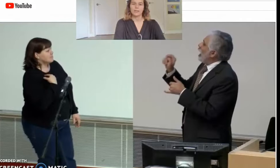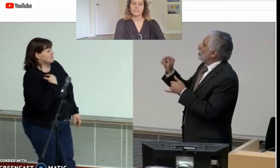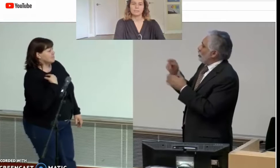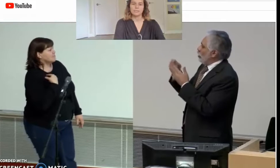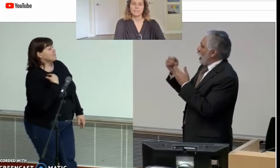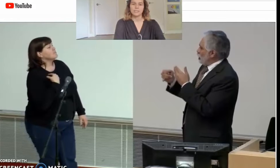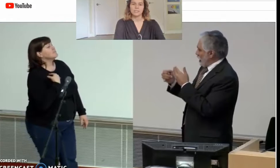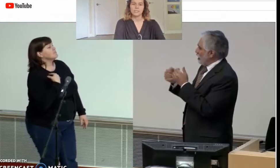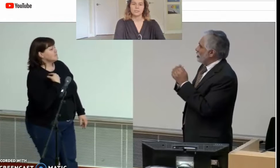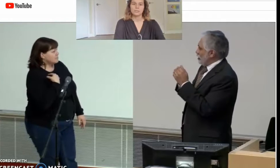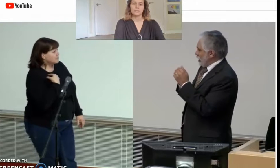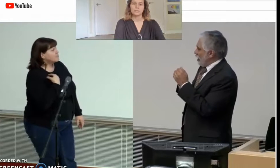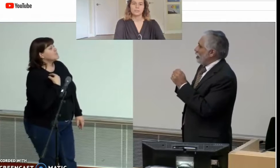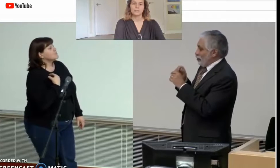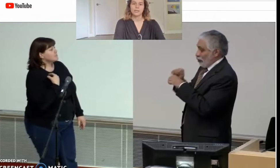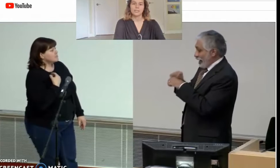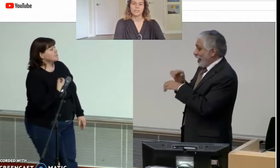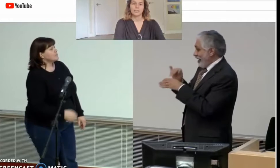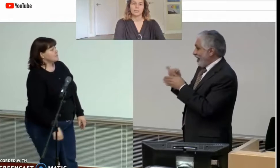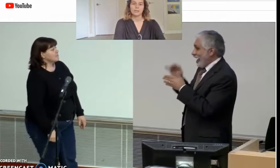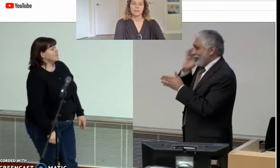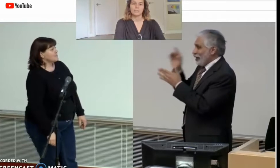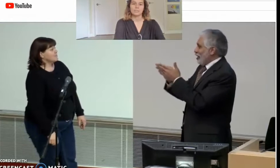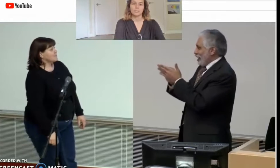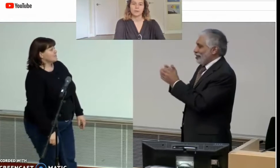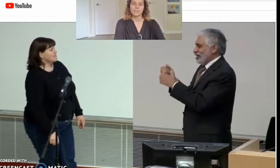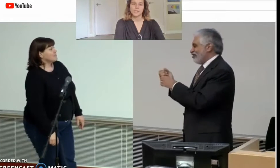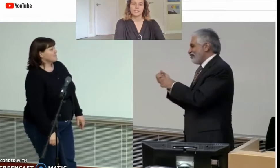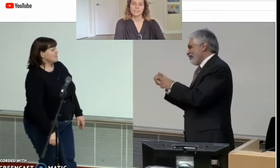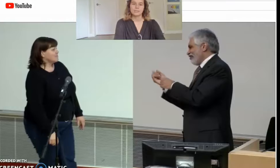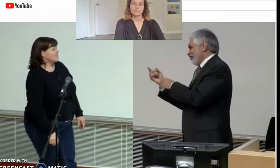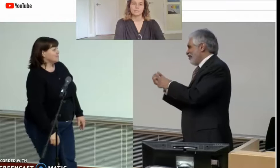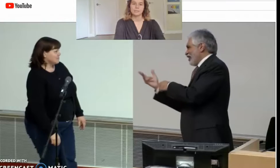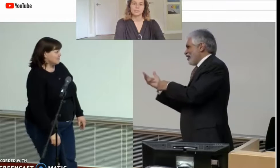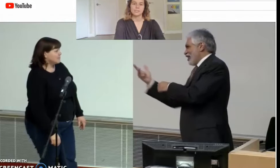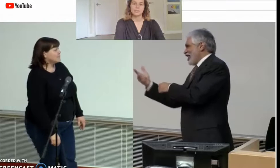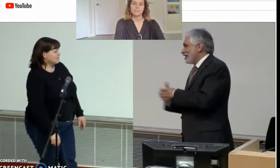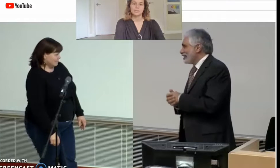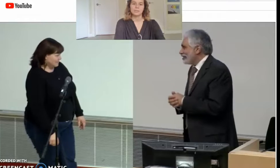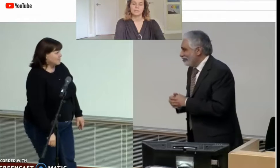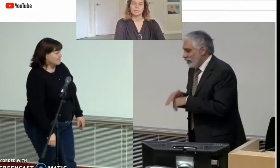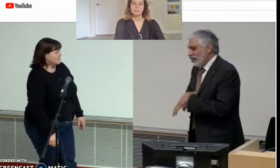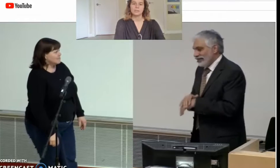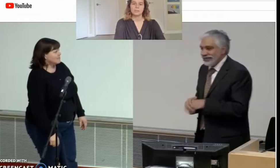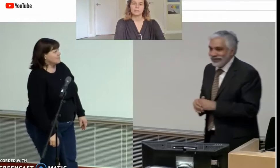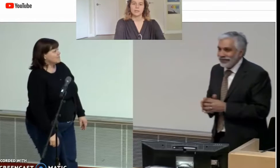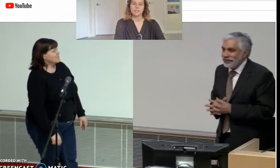did research. I did different projects associated to my